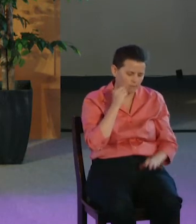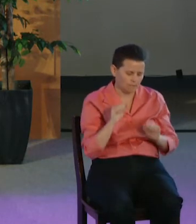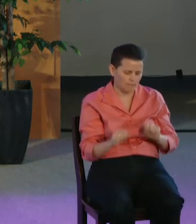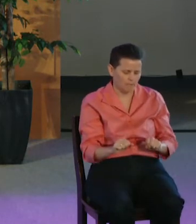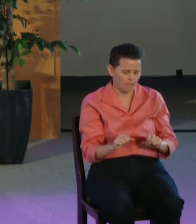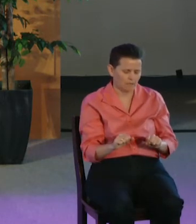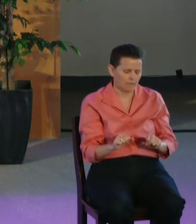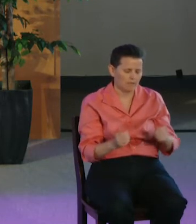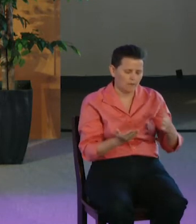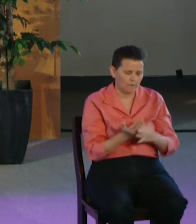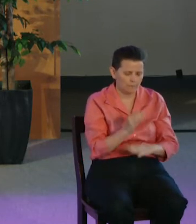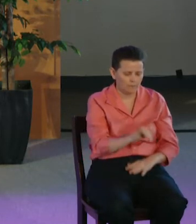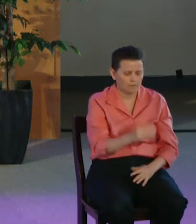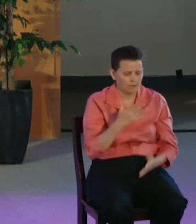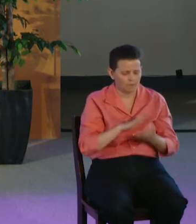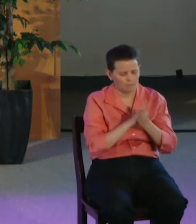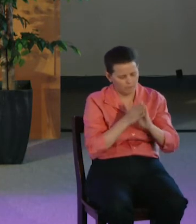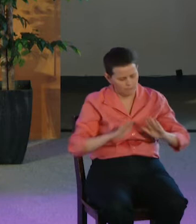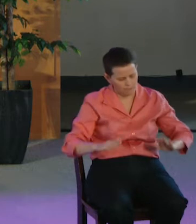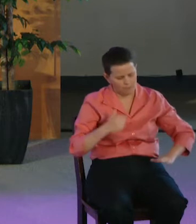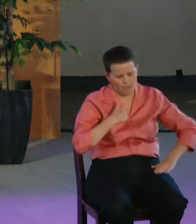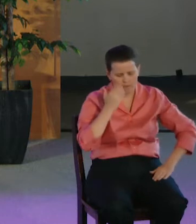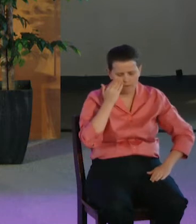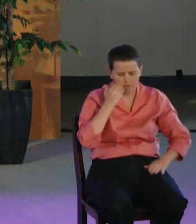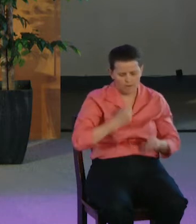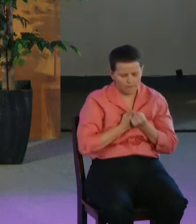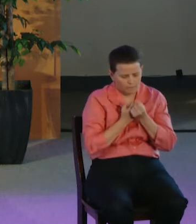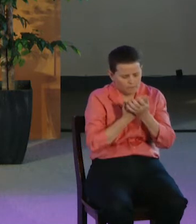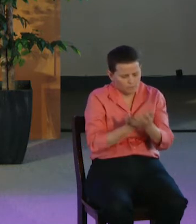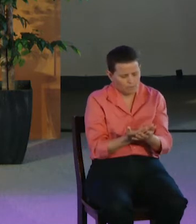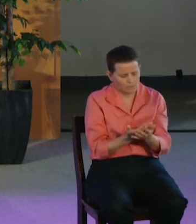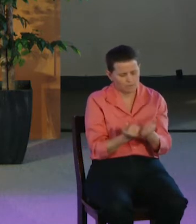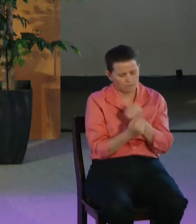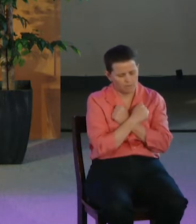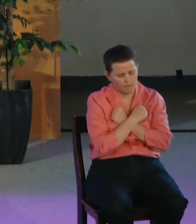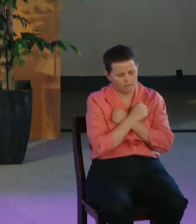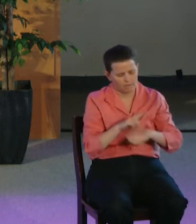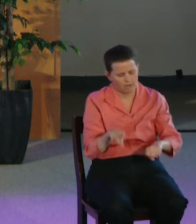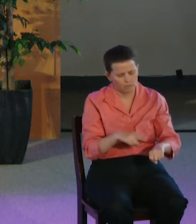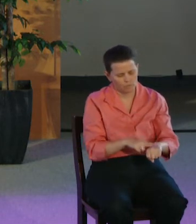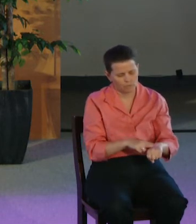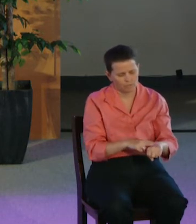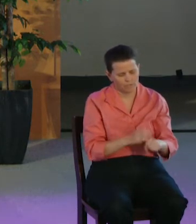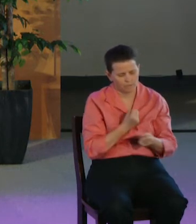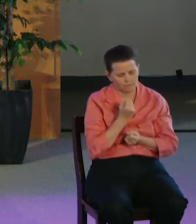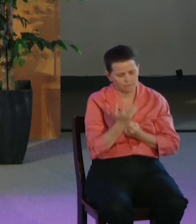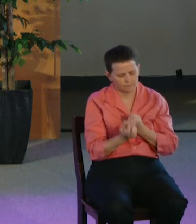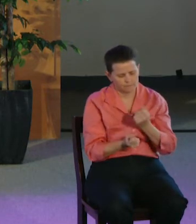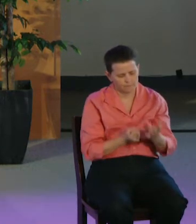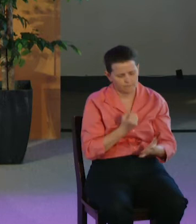naturally flows through me and touches every single relationship in my own life.